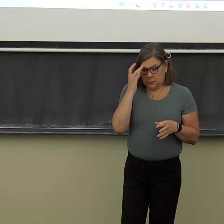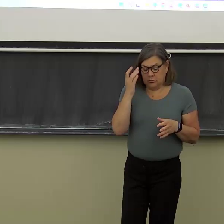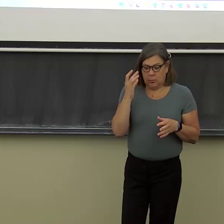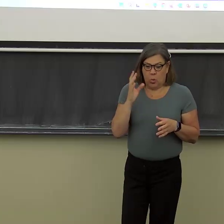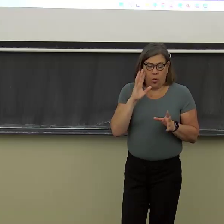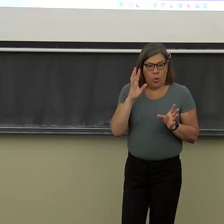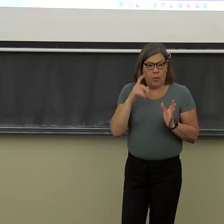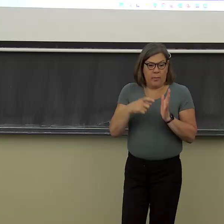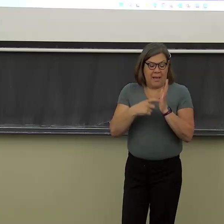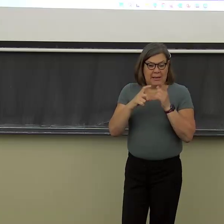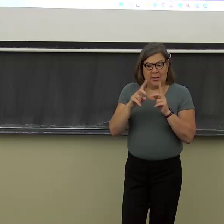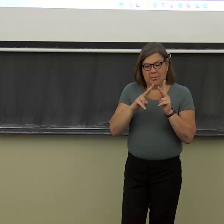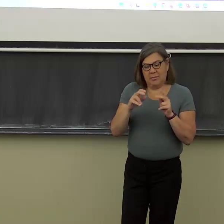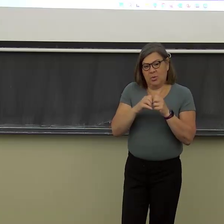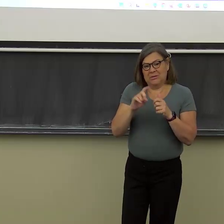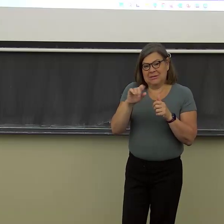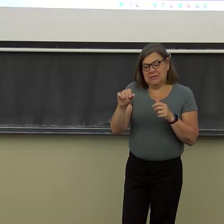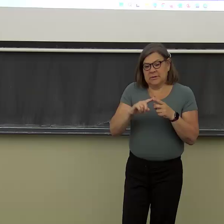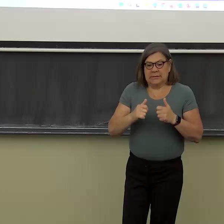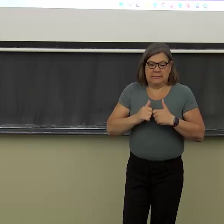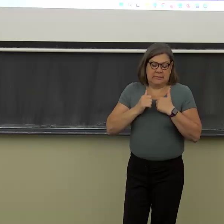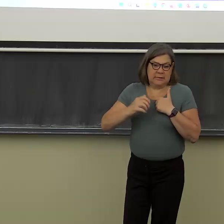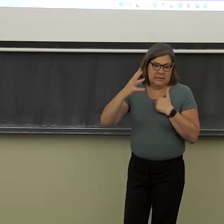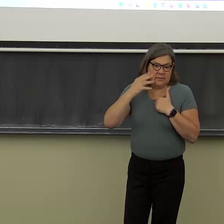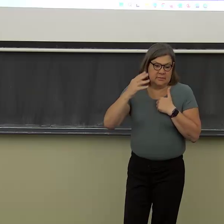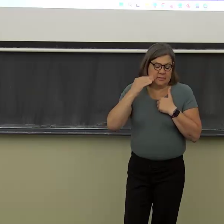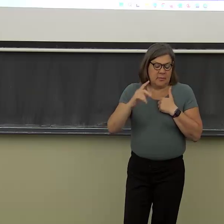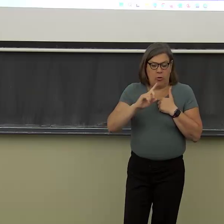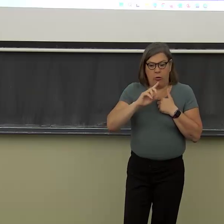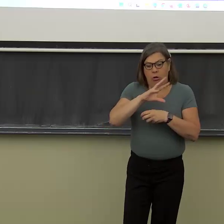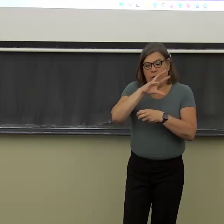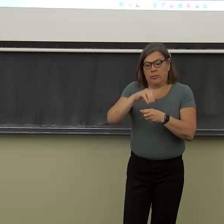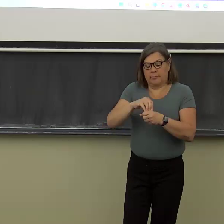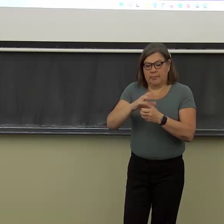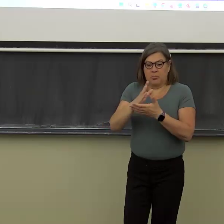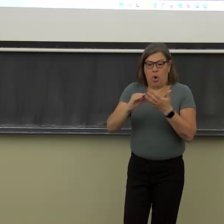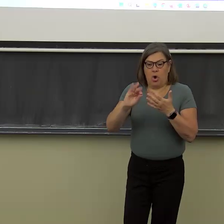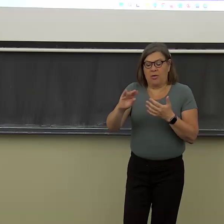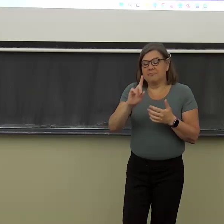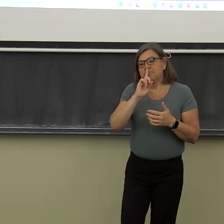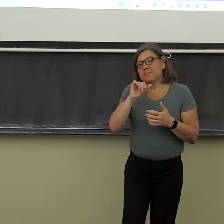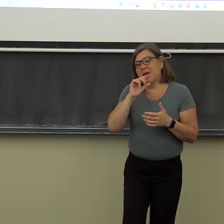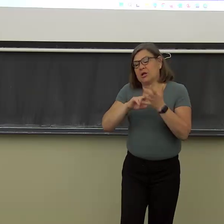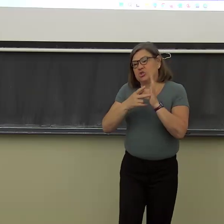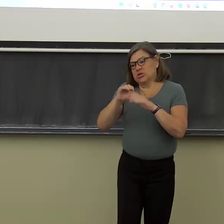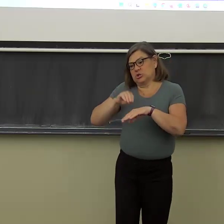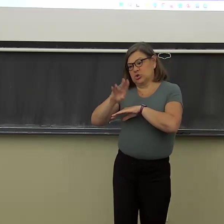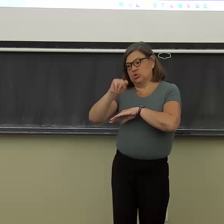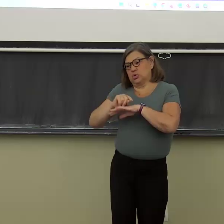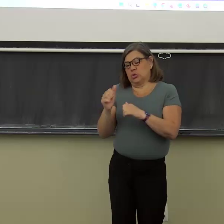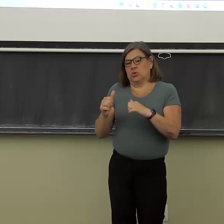with disabilities, lived experience, are part of not just being consulted with,